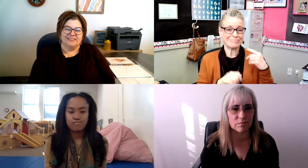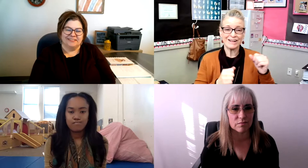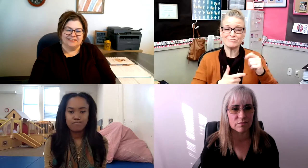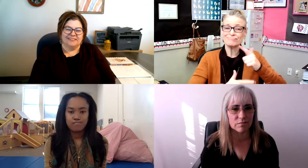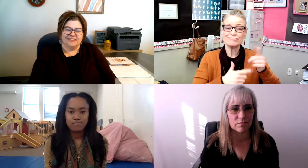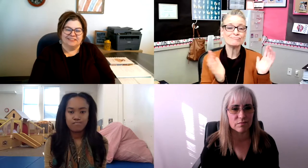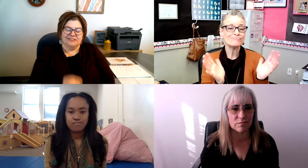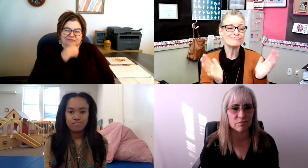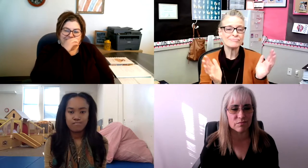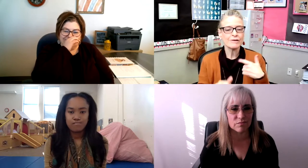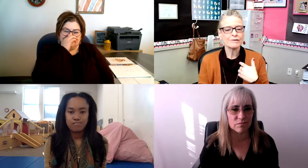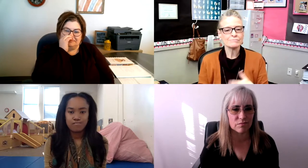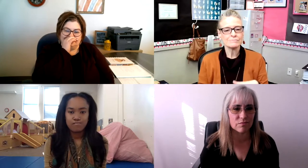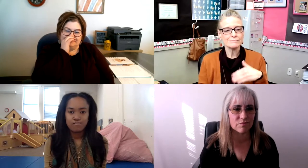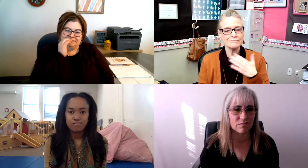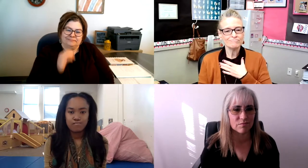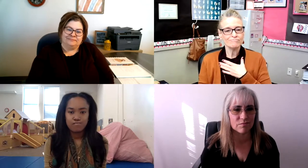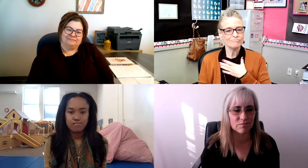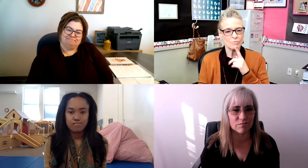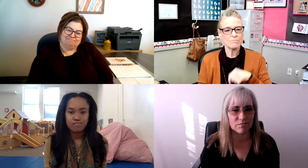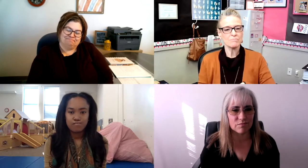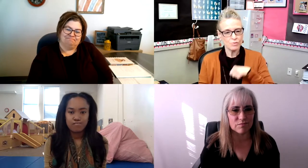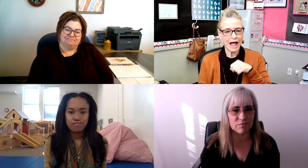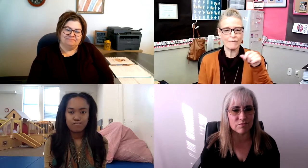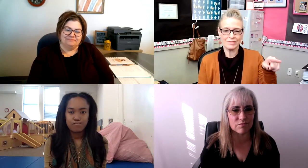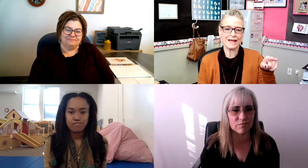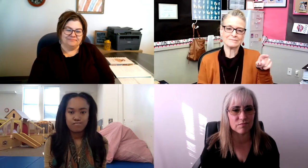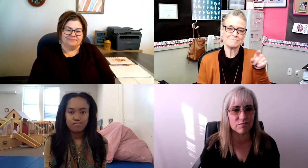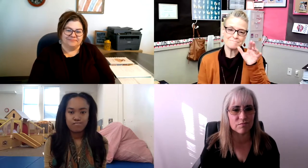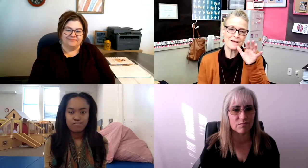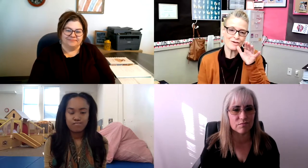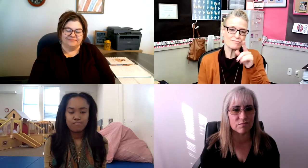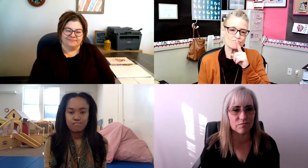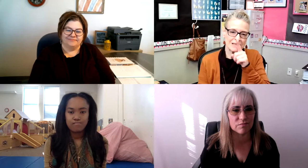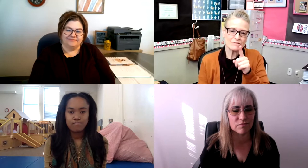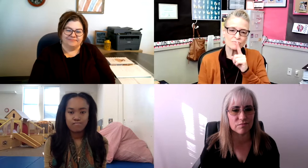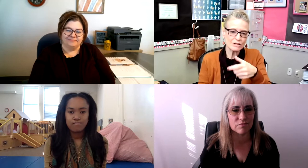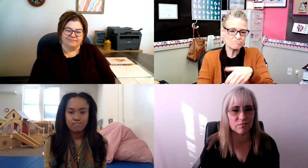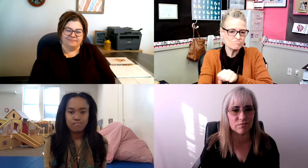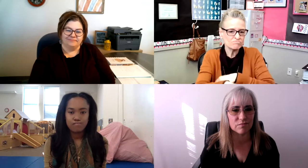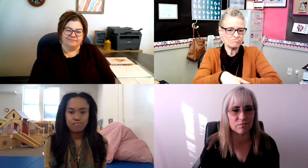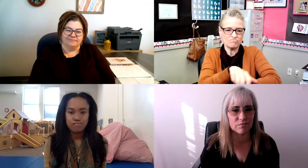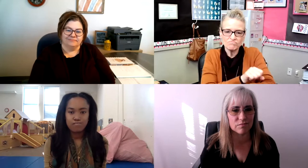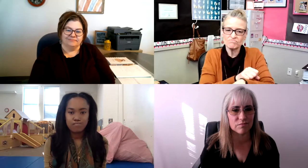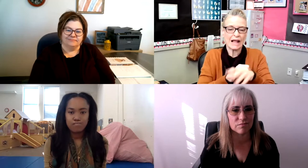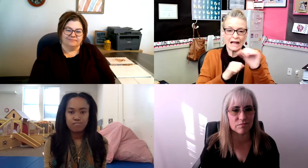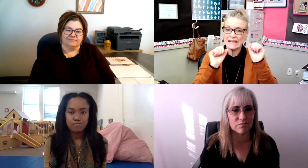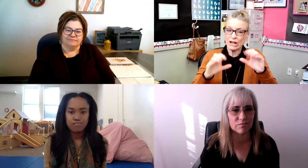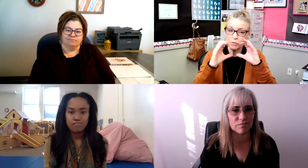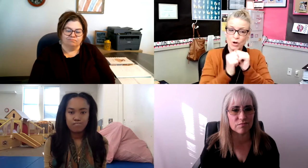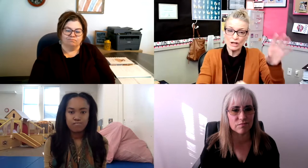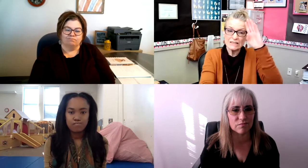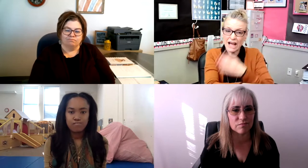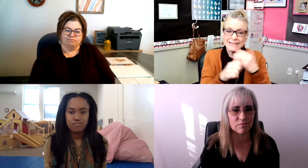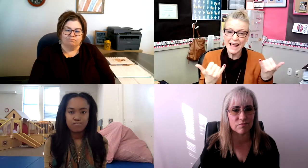forth, and I still work with that family and we can have conversations, and I'm just really proud of them. I'm really proud of mom for